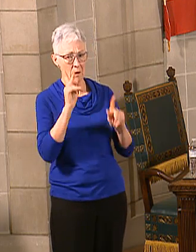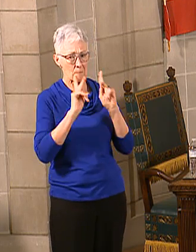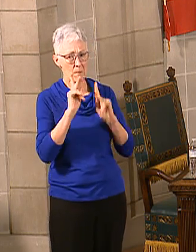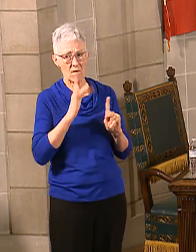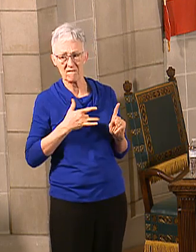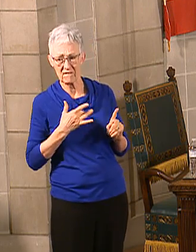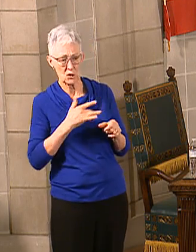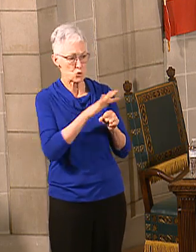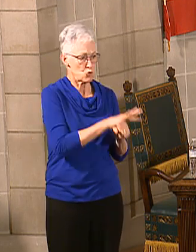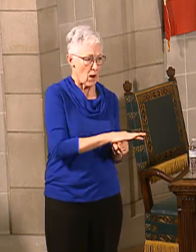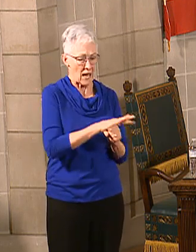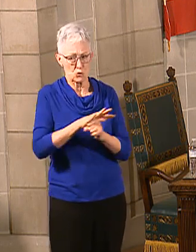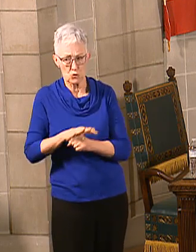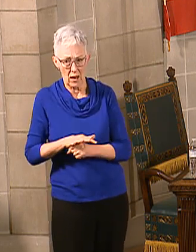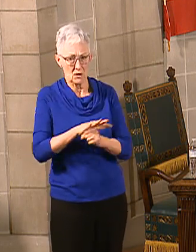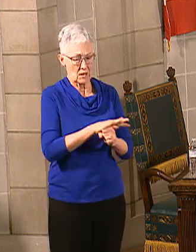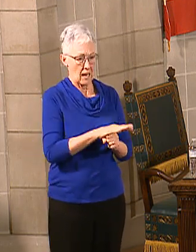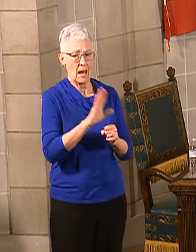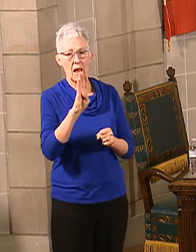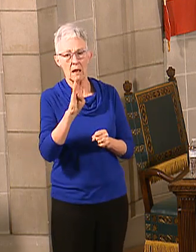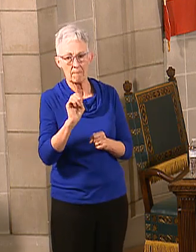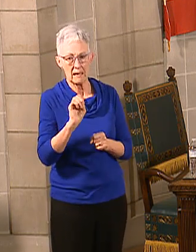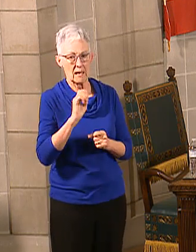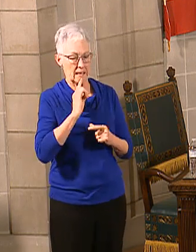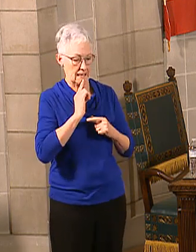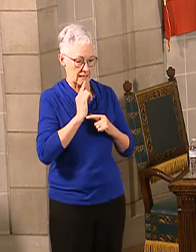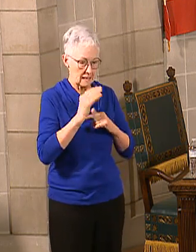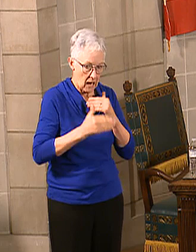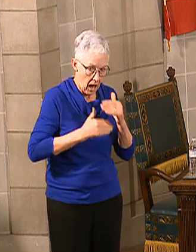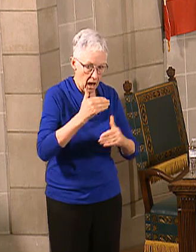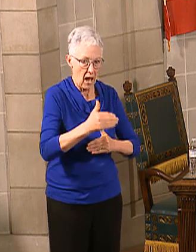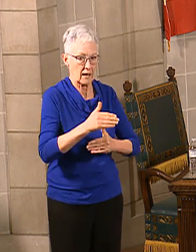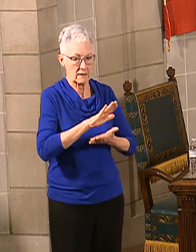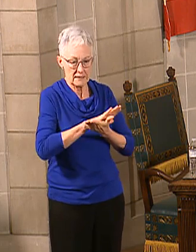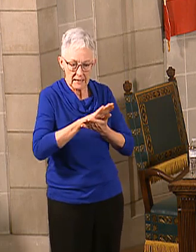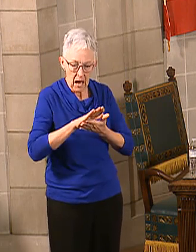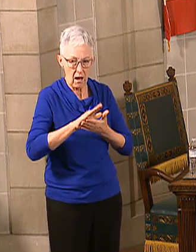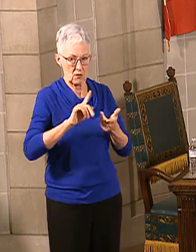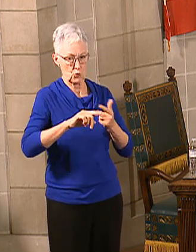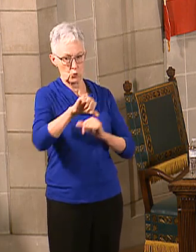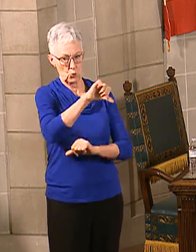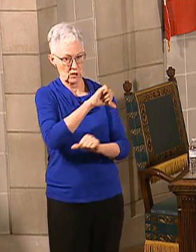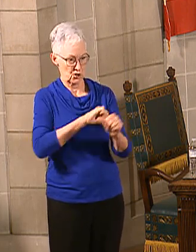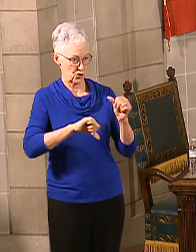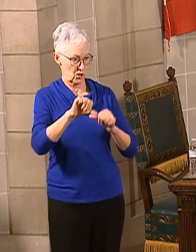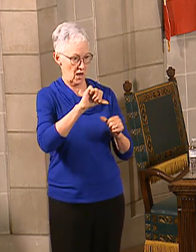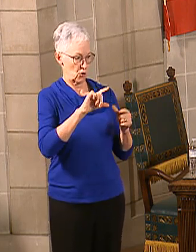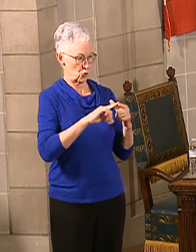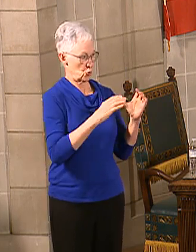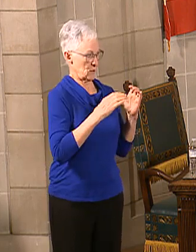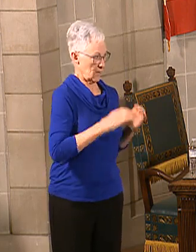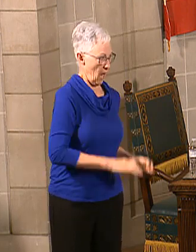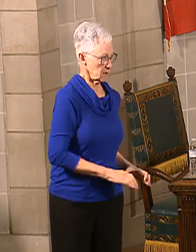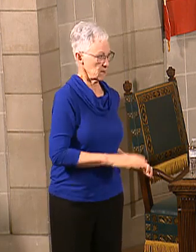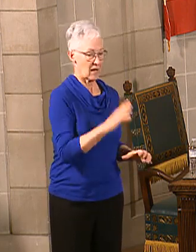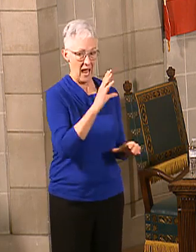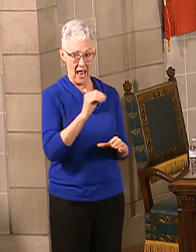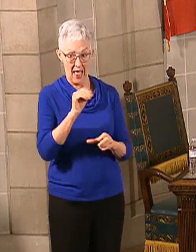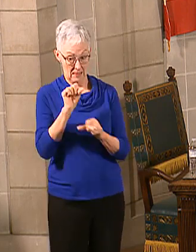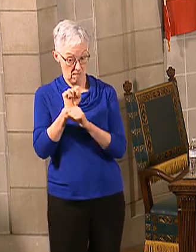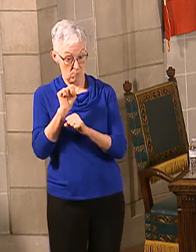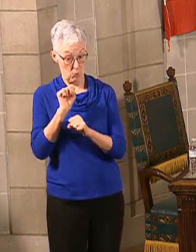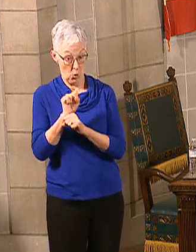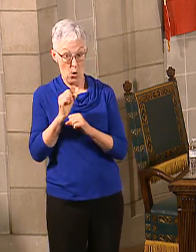other, be nice to fellow customers, fellow citizens, and the employees that are on the front line